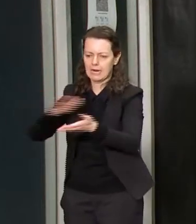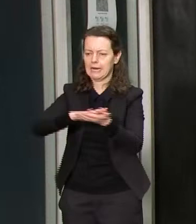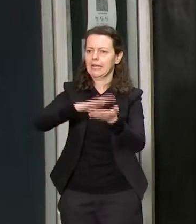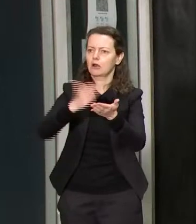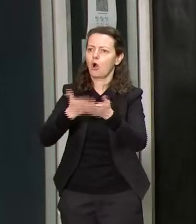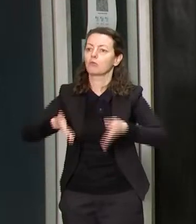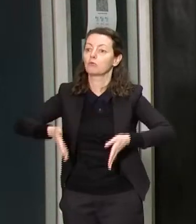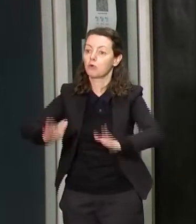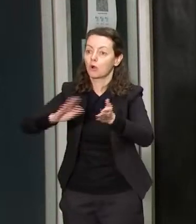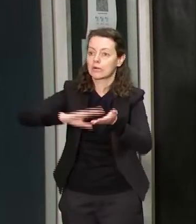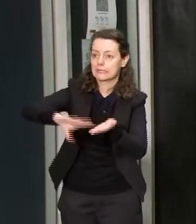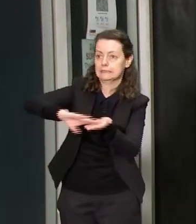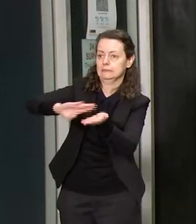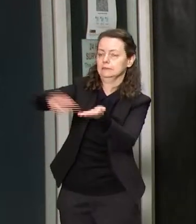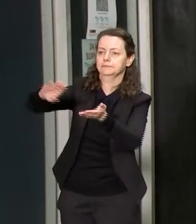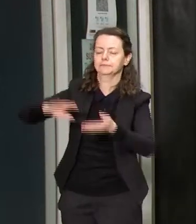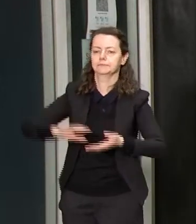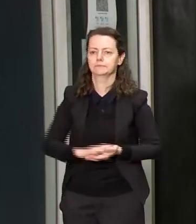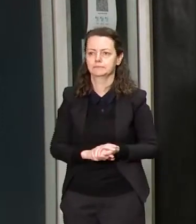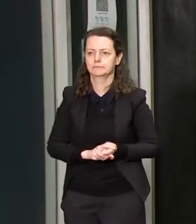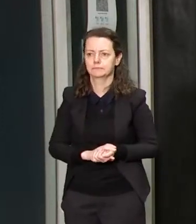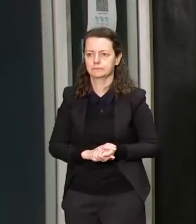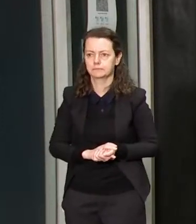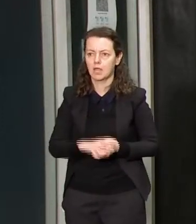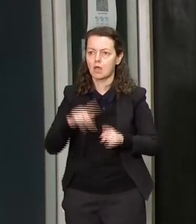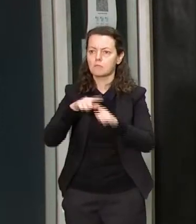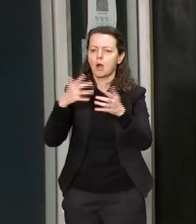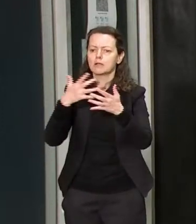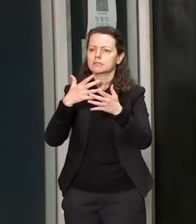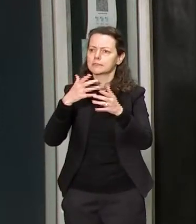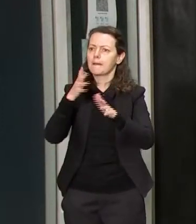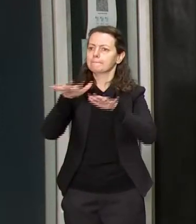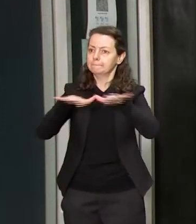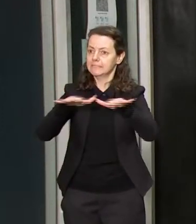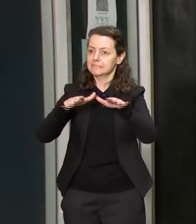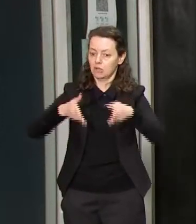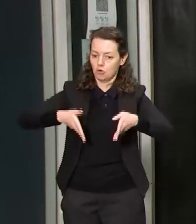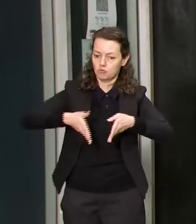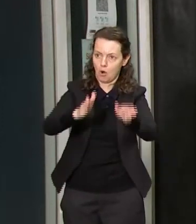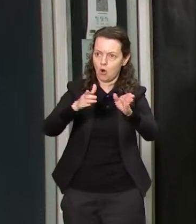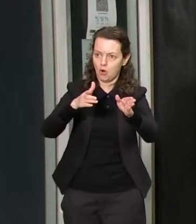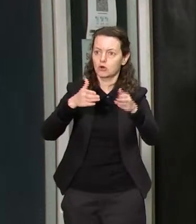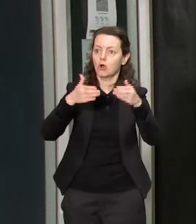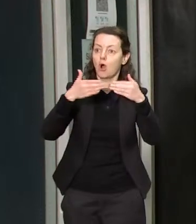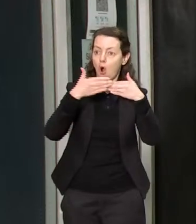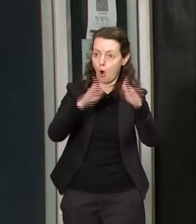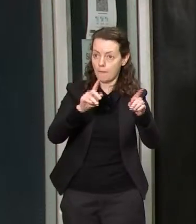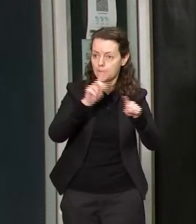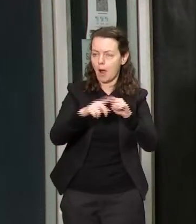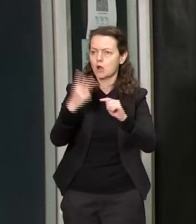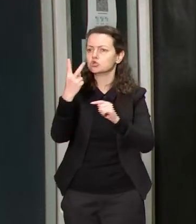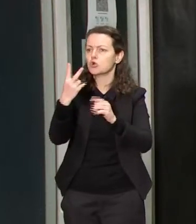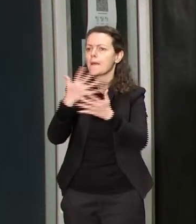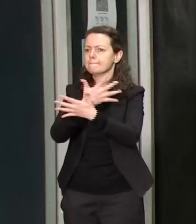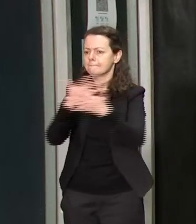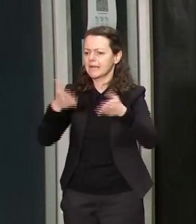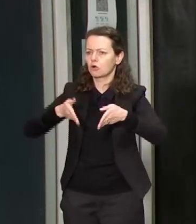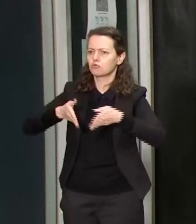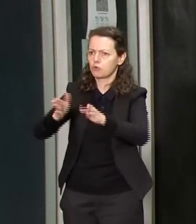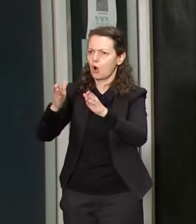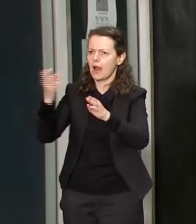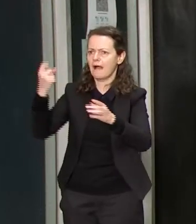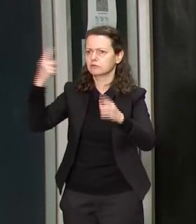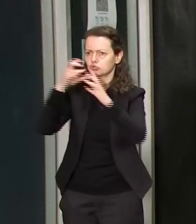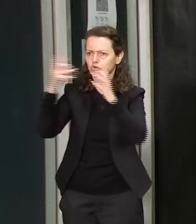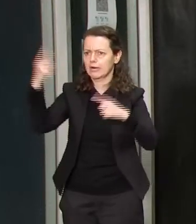roads open, with the largest arterial roads now being open. So there's really two major roads that are still affected by the tree carnage,